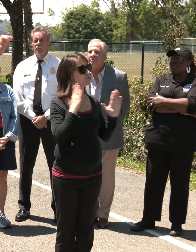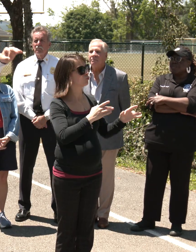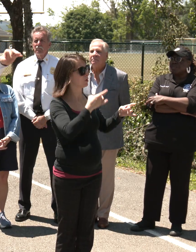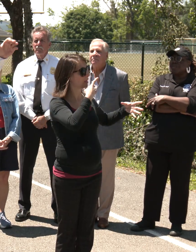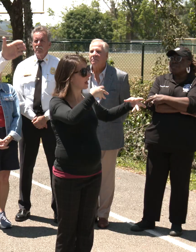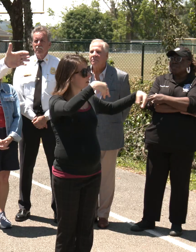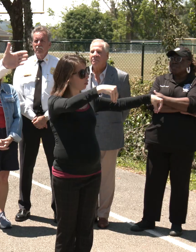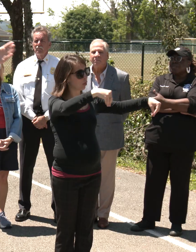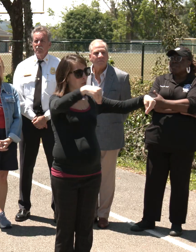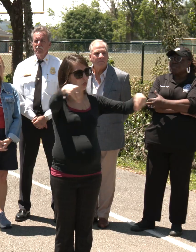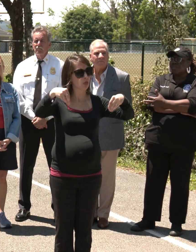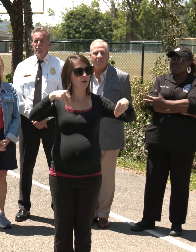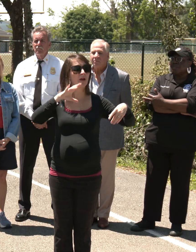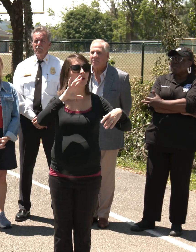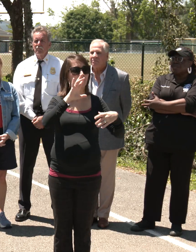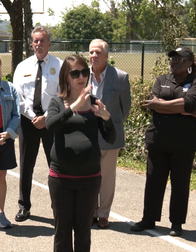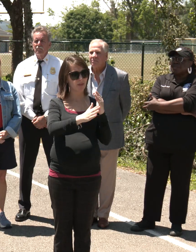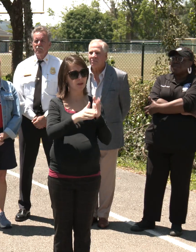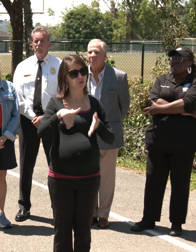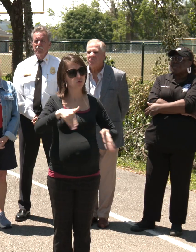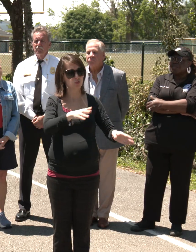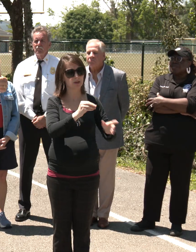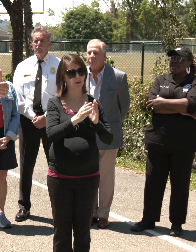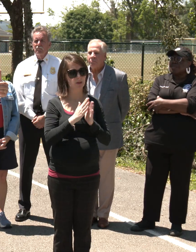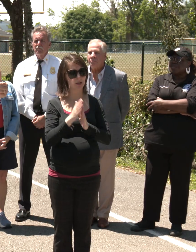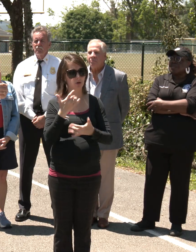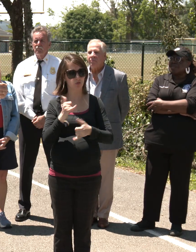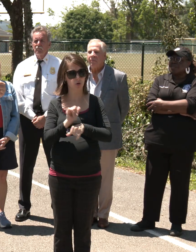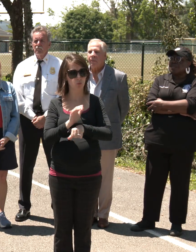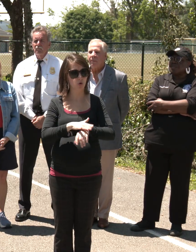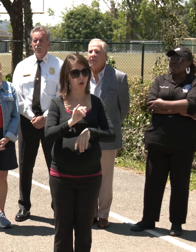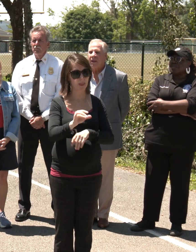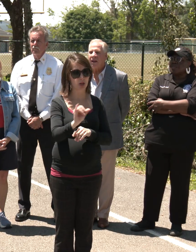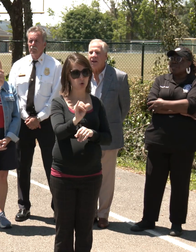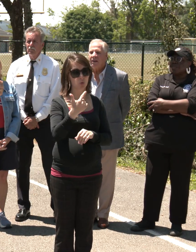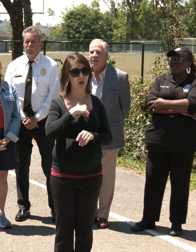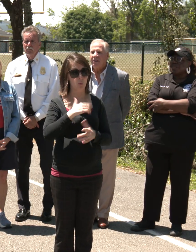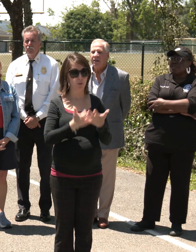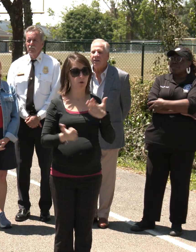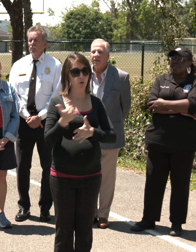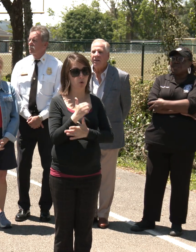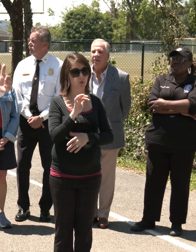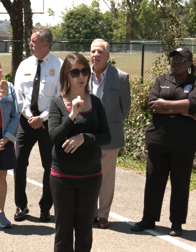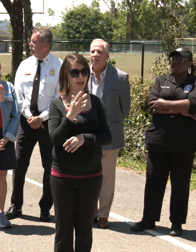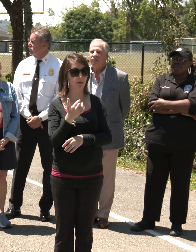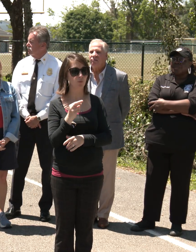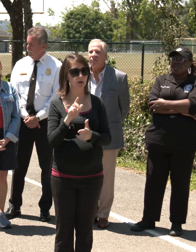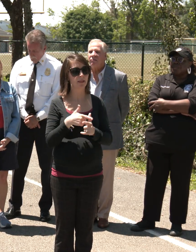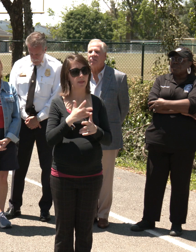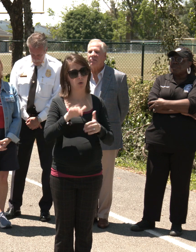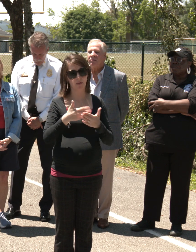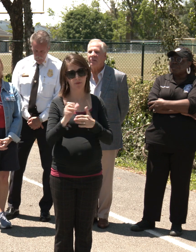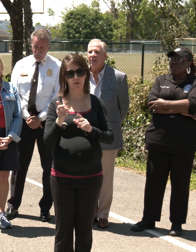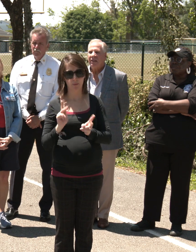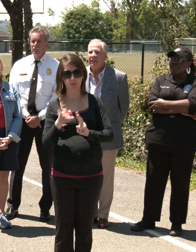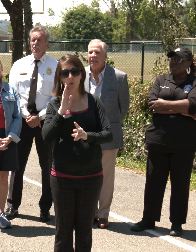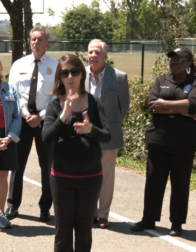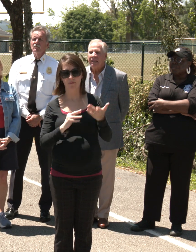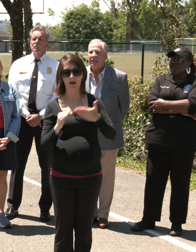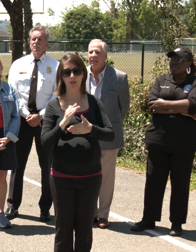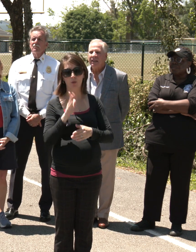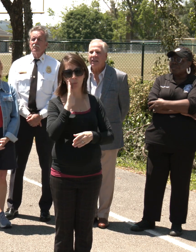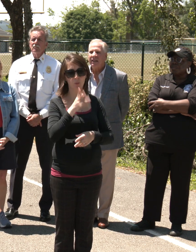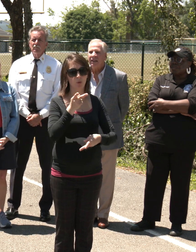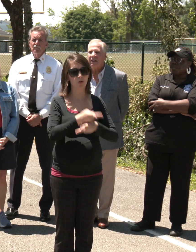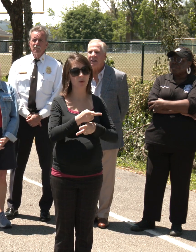also with the streets and the cities working on that as well. And we prioritized Ameren, and now everybody else is following. So therefore, we're going to keep it in